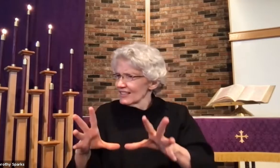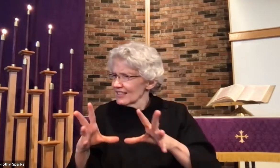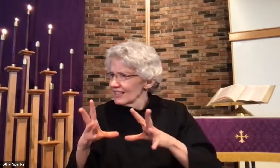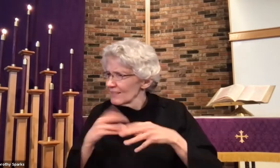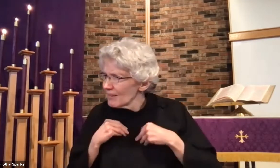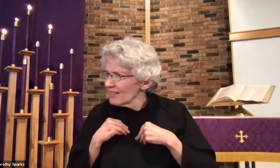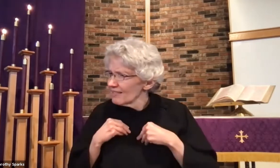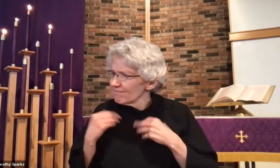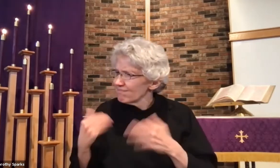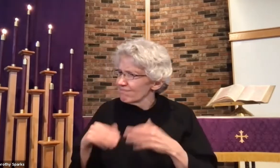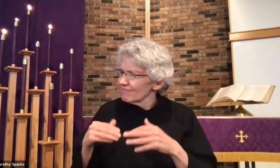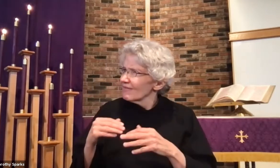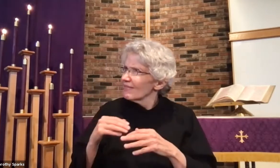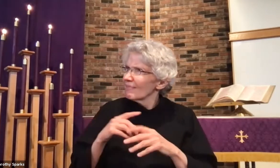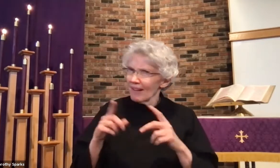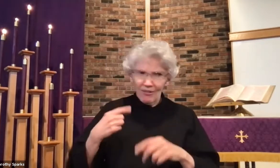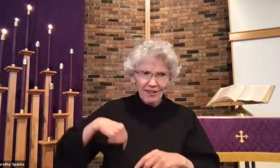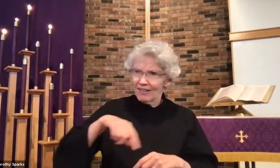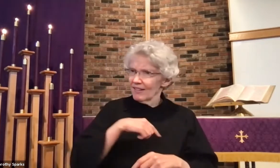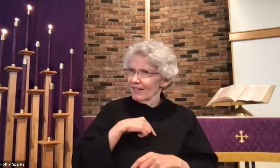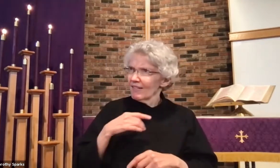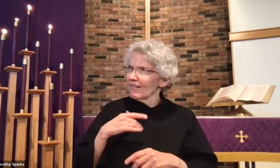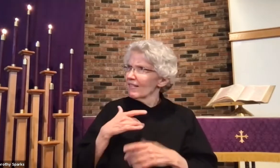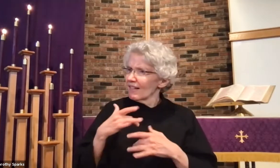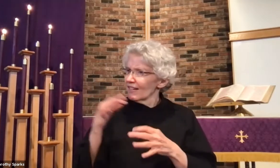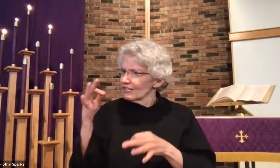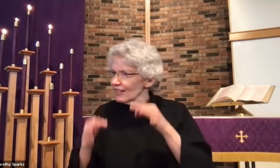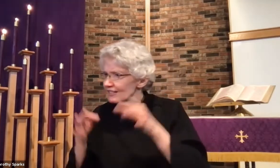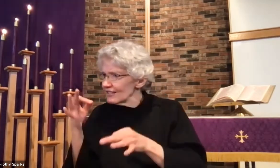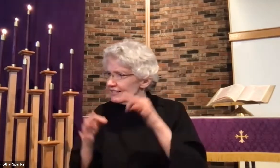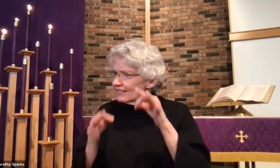Lord, you love and accept,